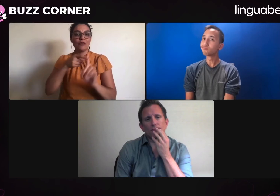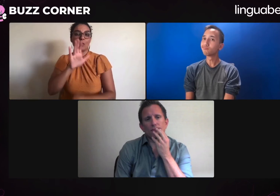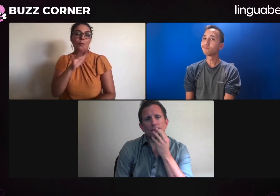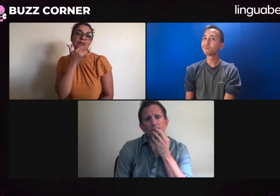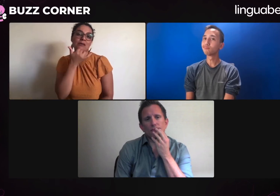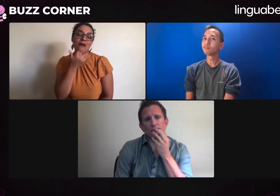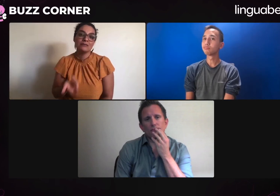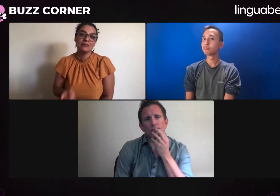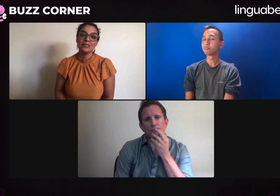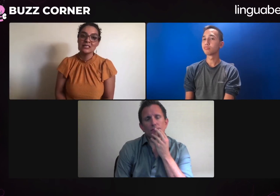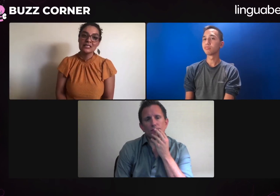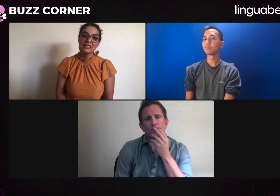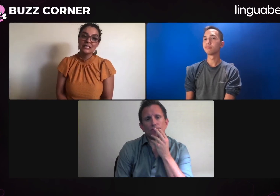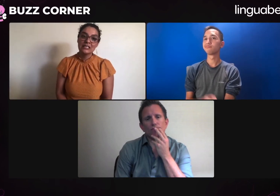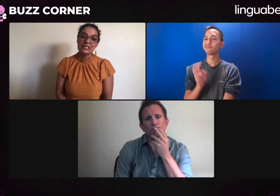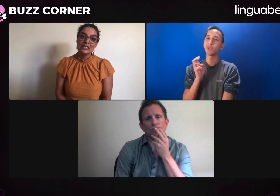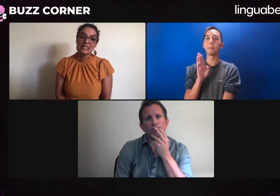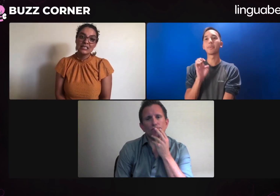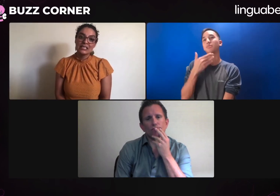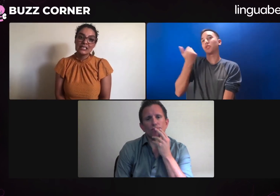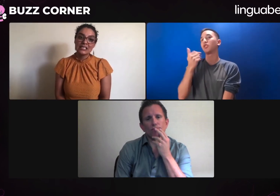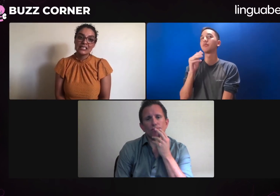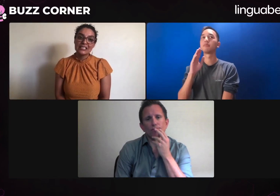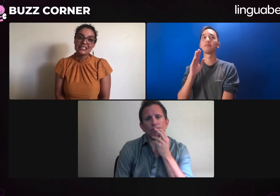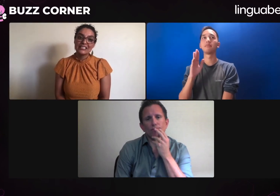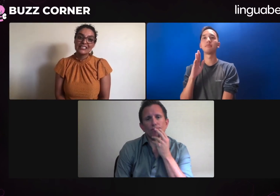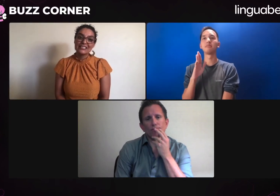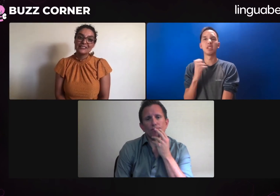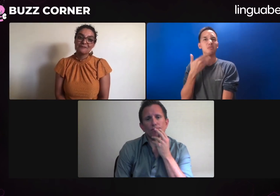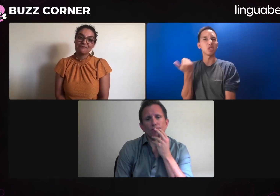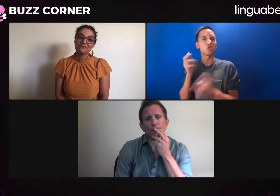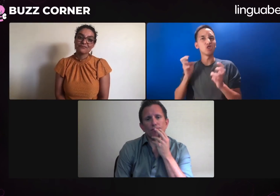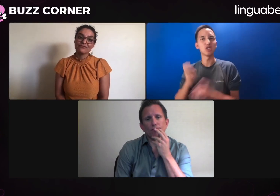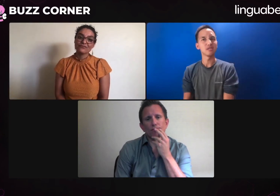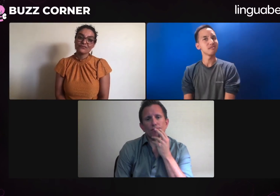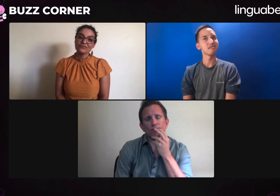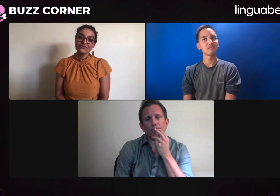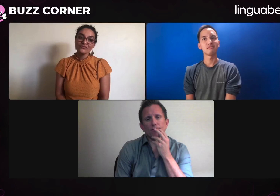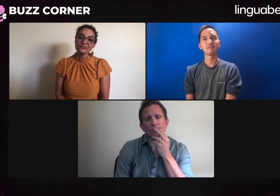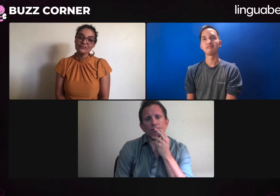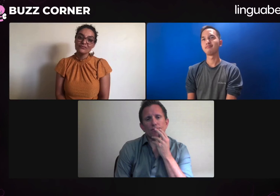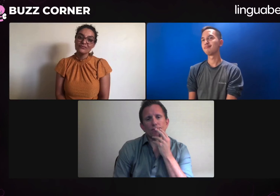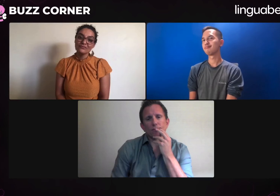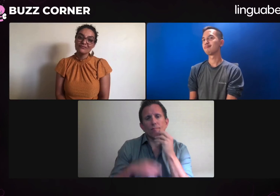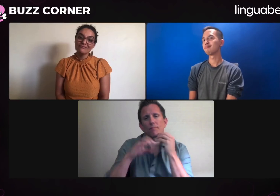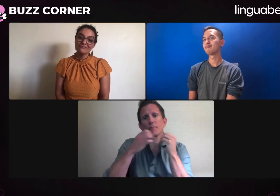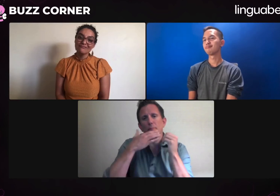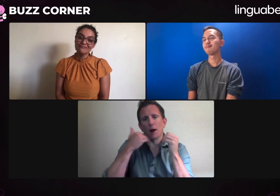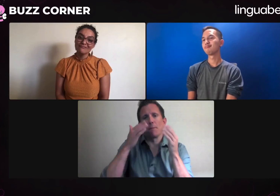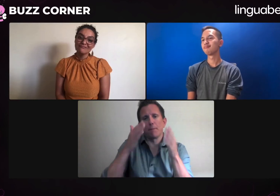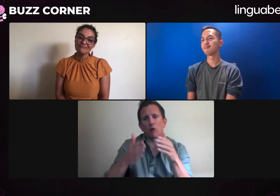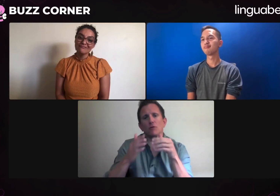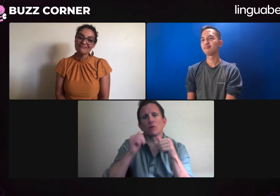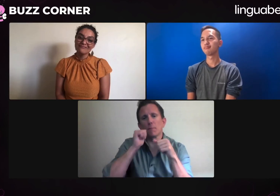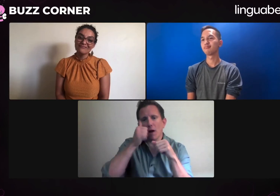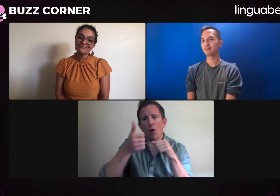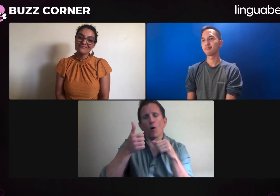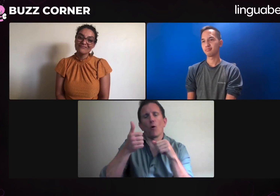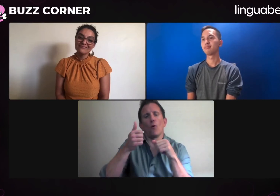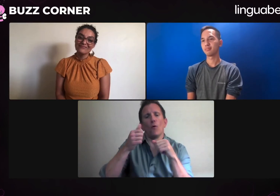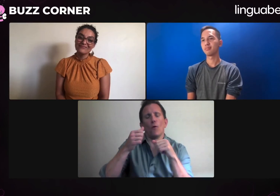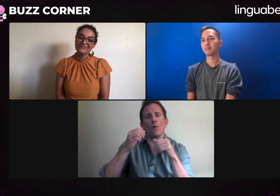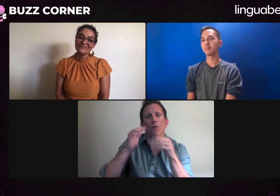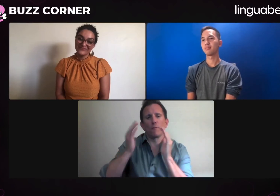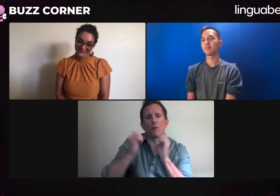what? I'm going to allow other people to learn from my mistakes. Yeah, just be better.